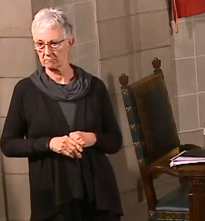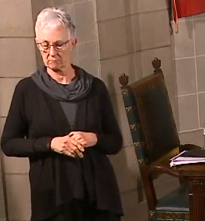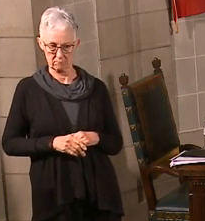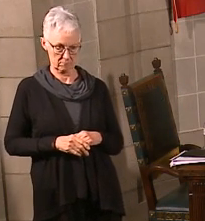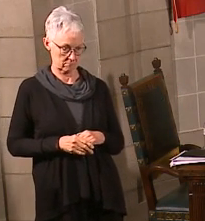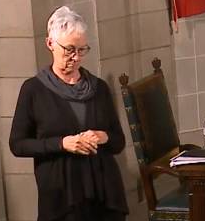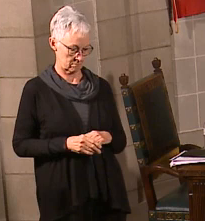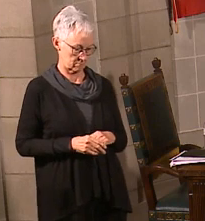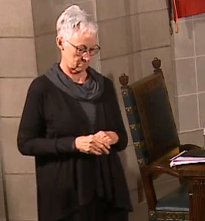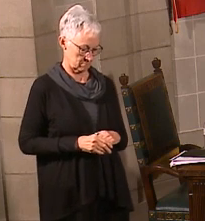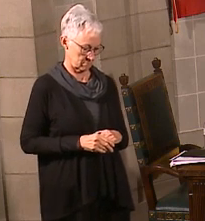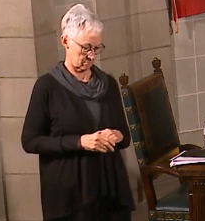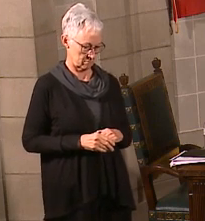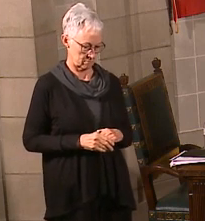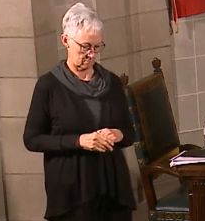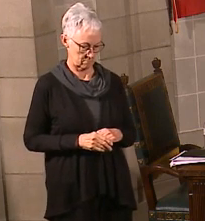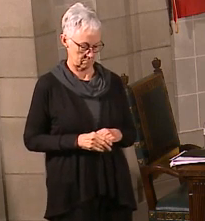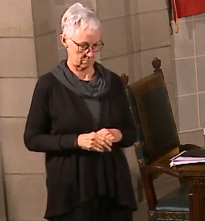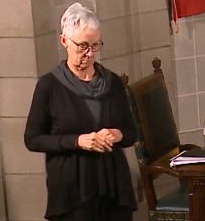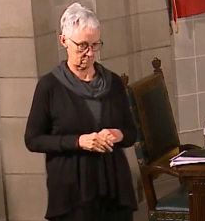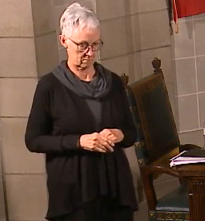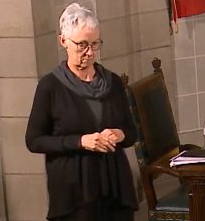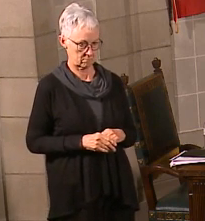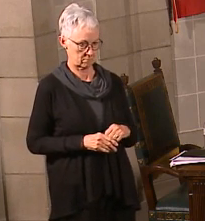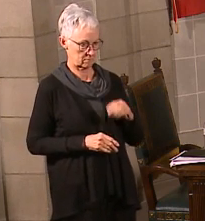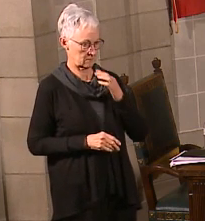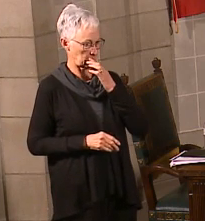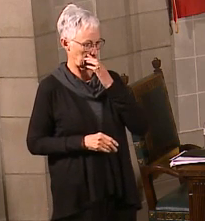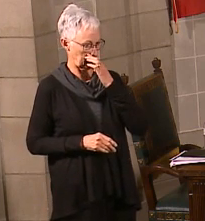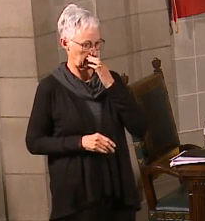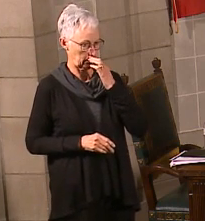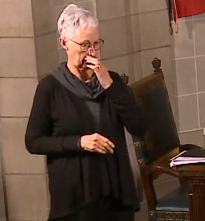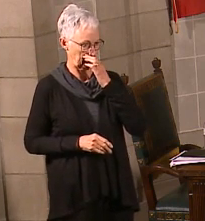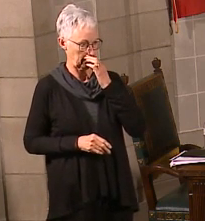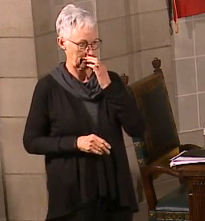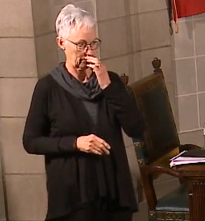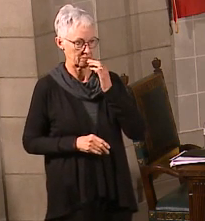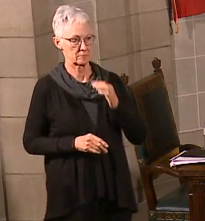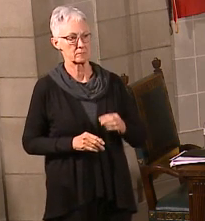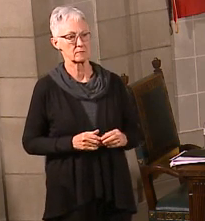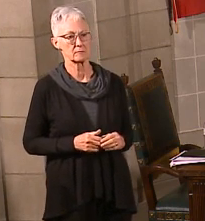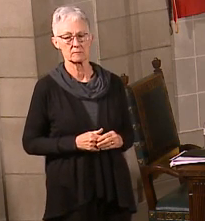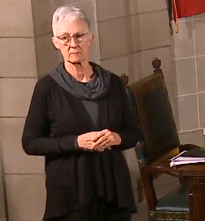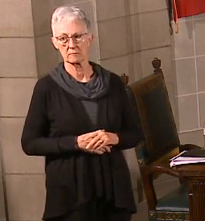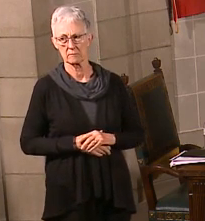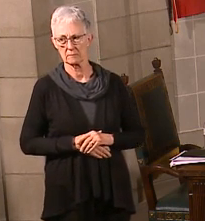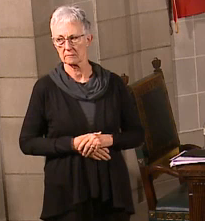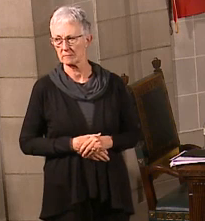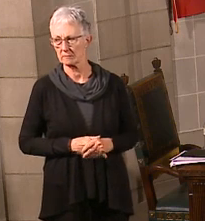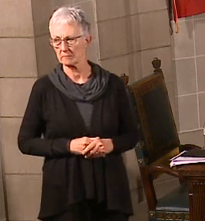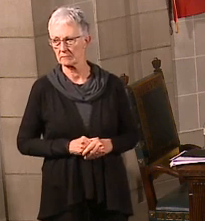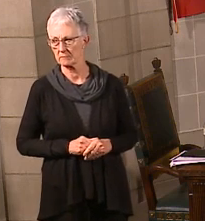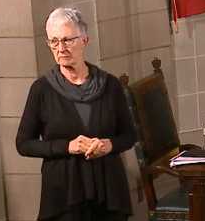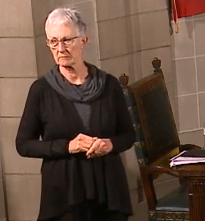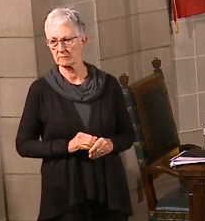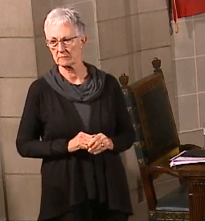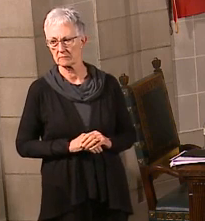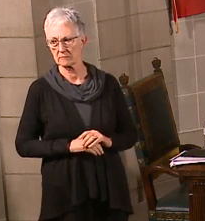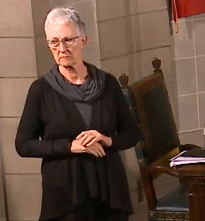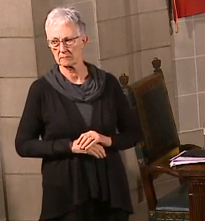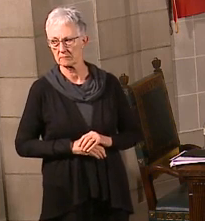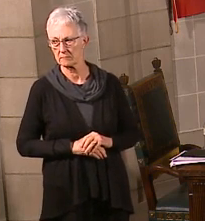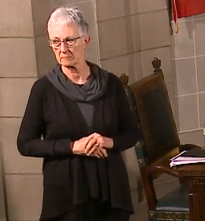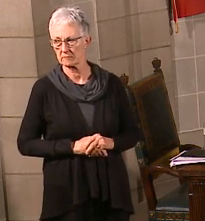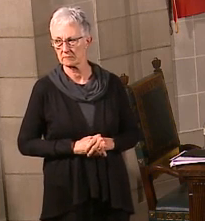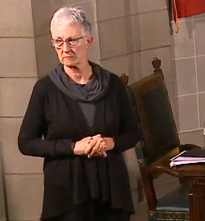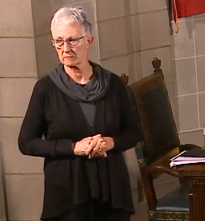that the state has withdrawn an offer of financial assistance and told the tribes to look to the federal government for help. Do you